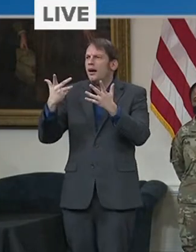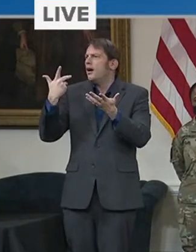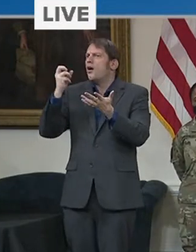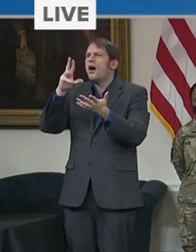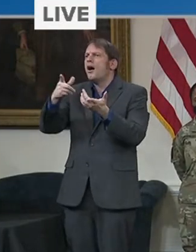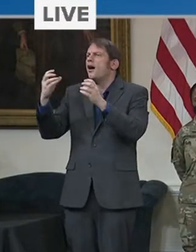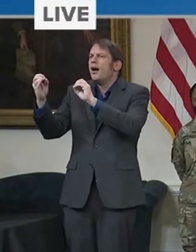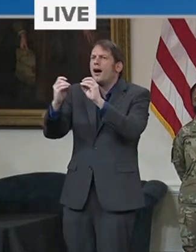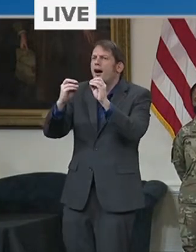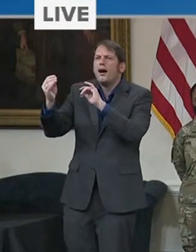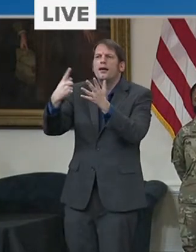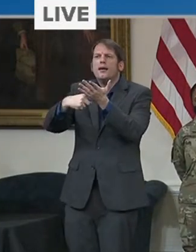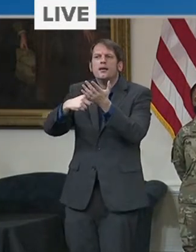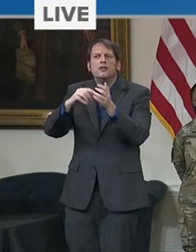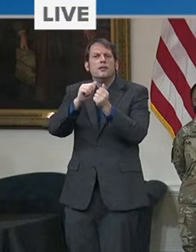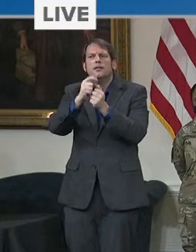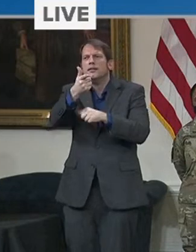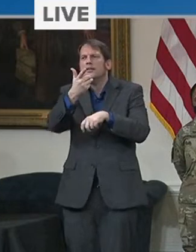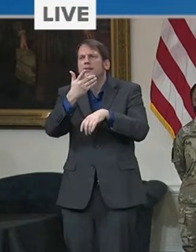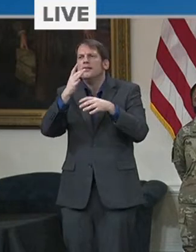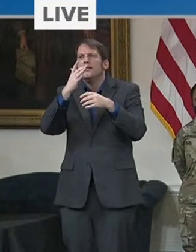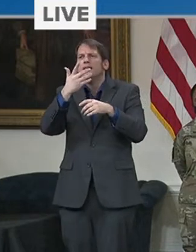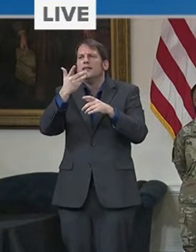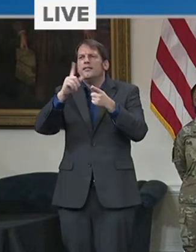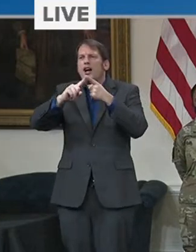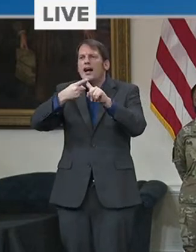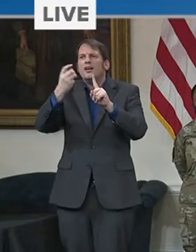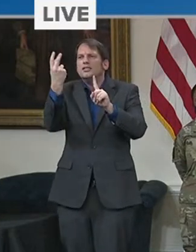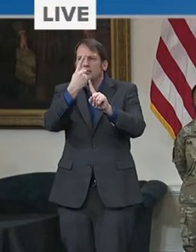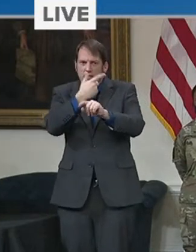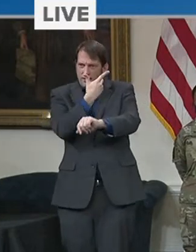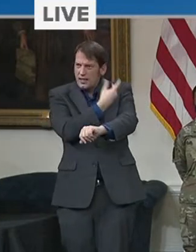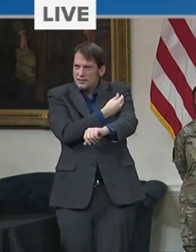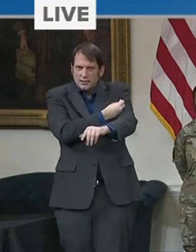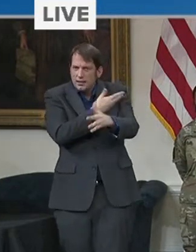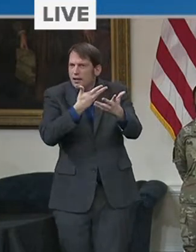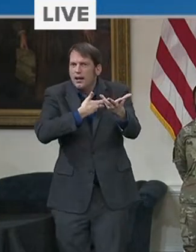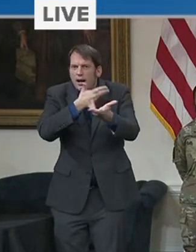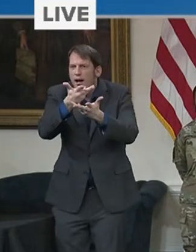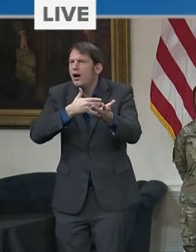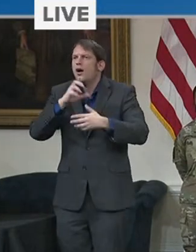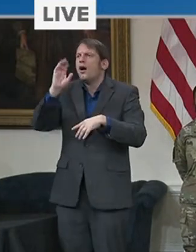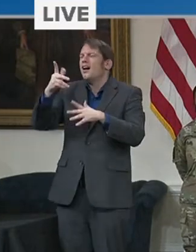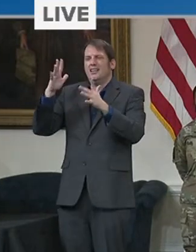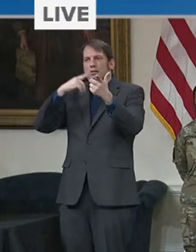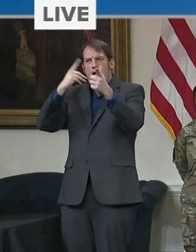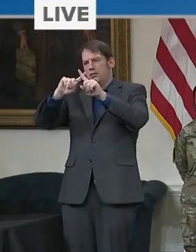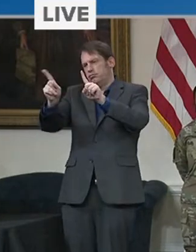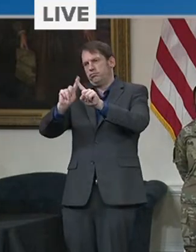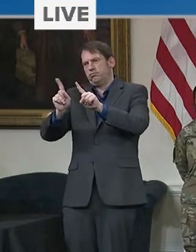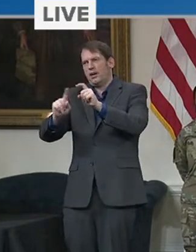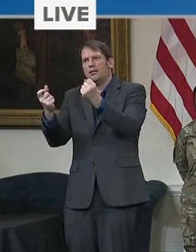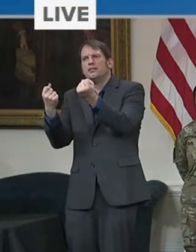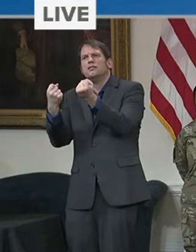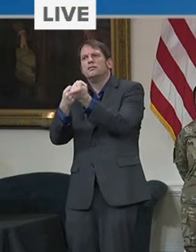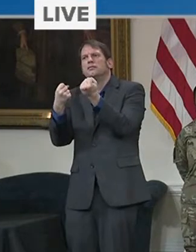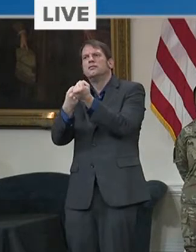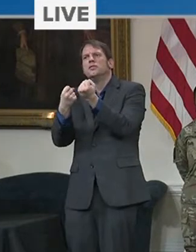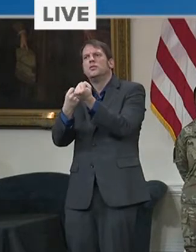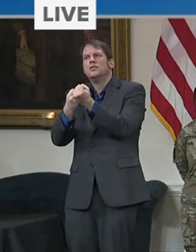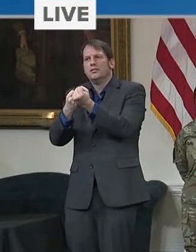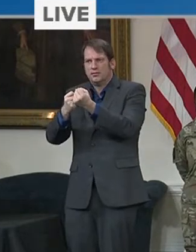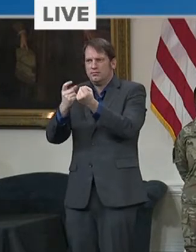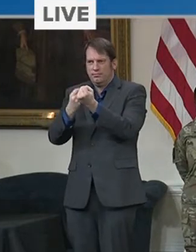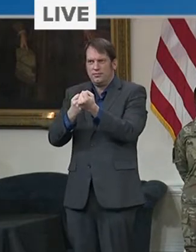times, our collective actions are having an impact on this pandemic. Data in our